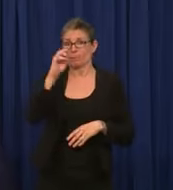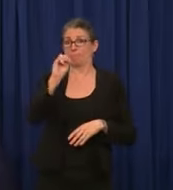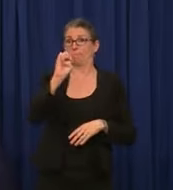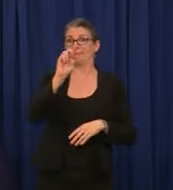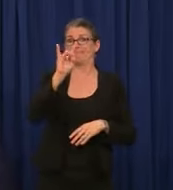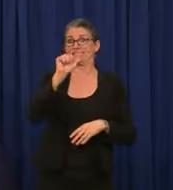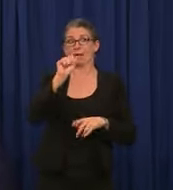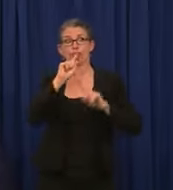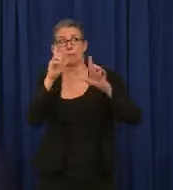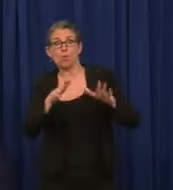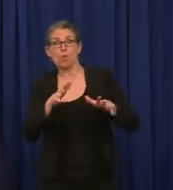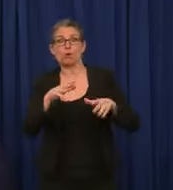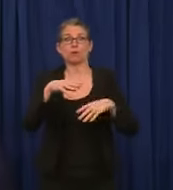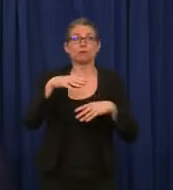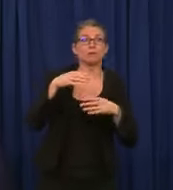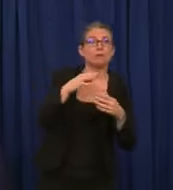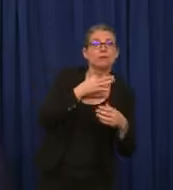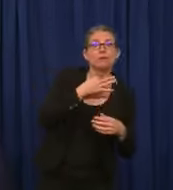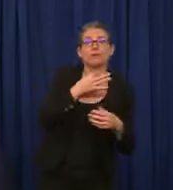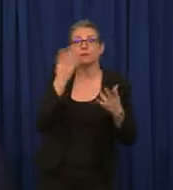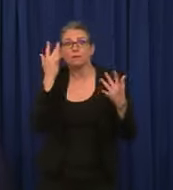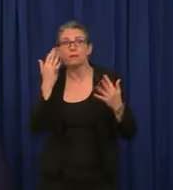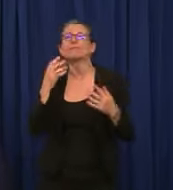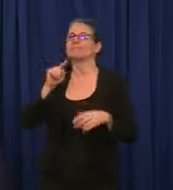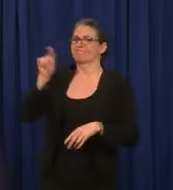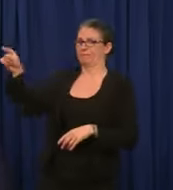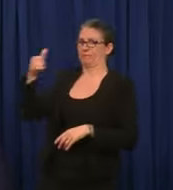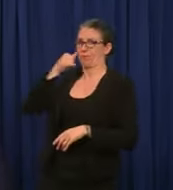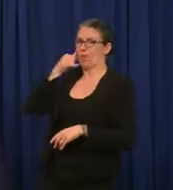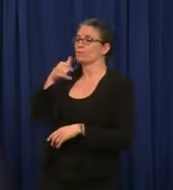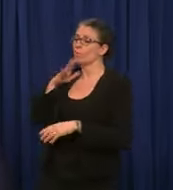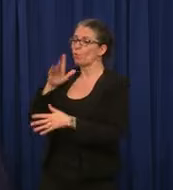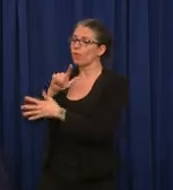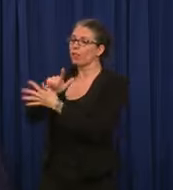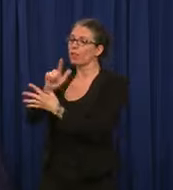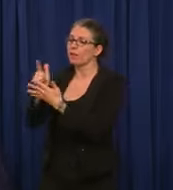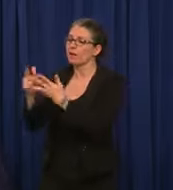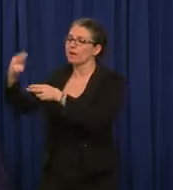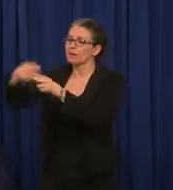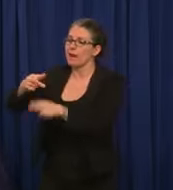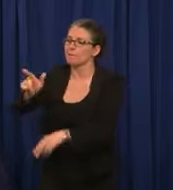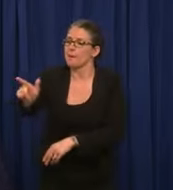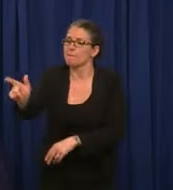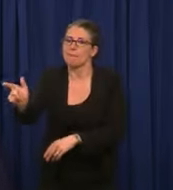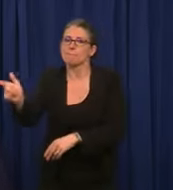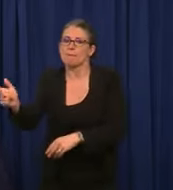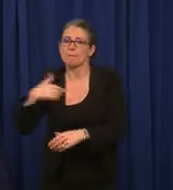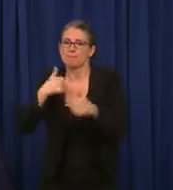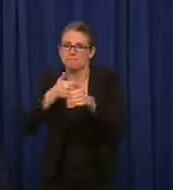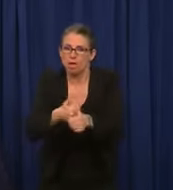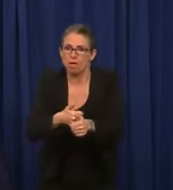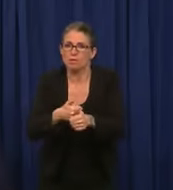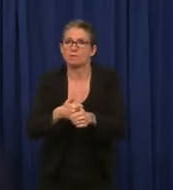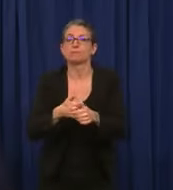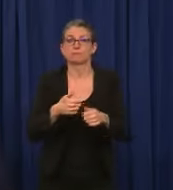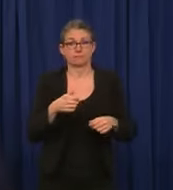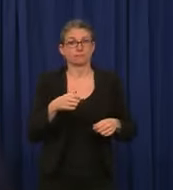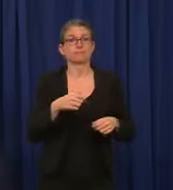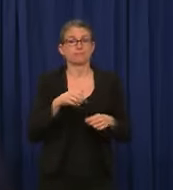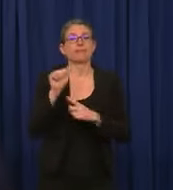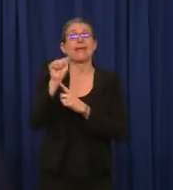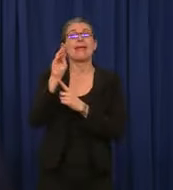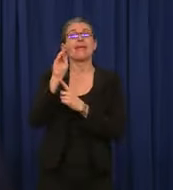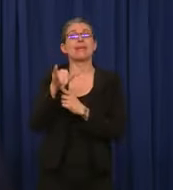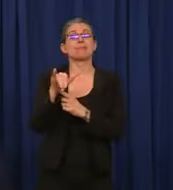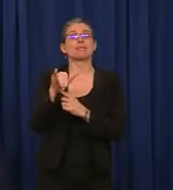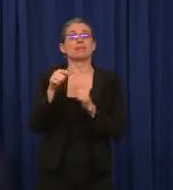list and call on them, and we'll manage the briefings going forward that way. So I'd like to start first with Amy Brown from WERU. Go ahead,